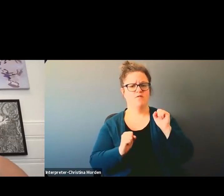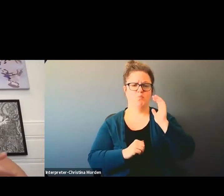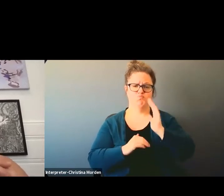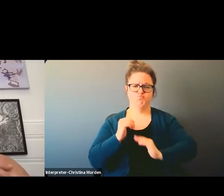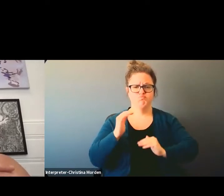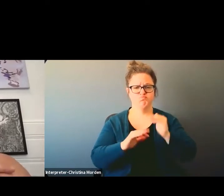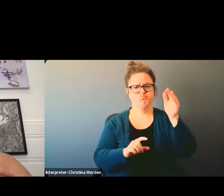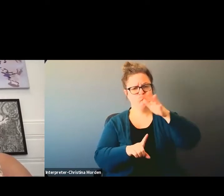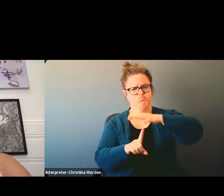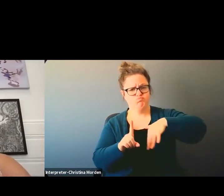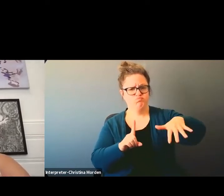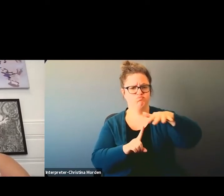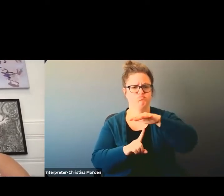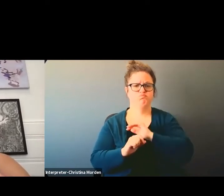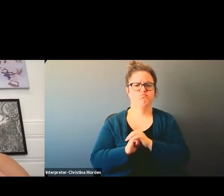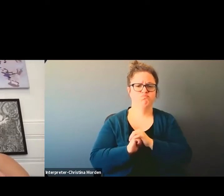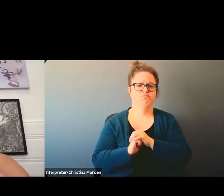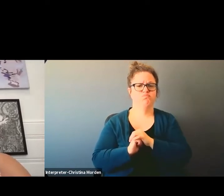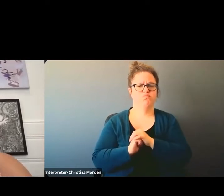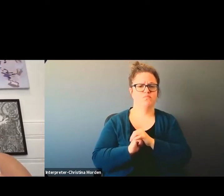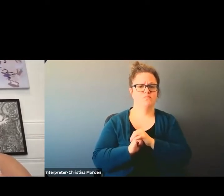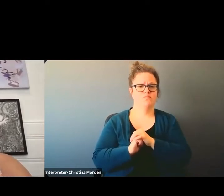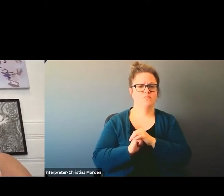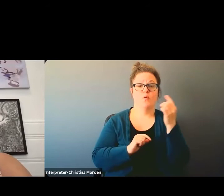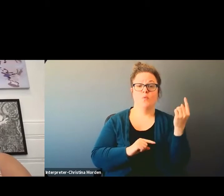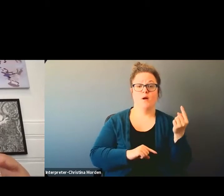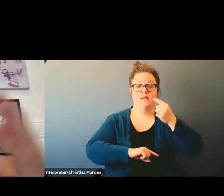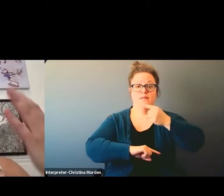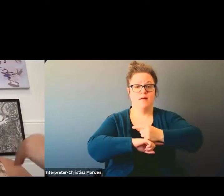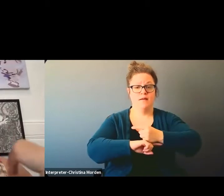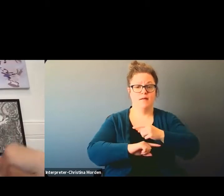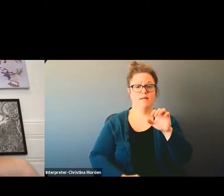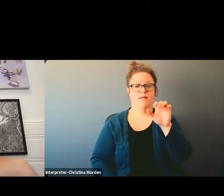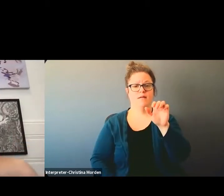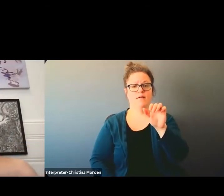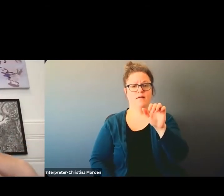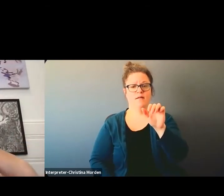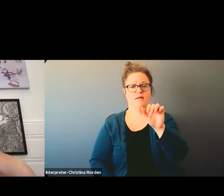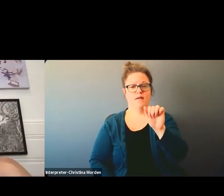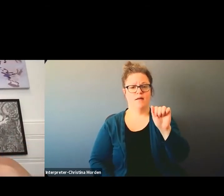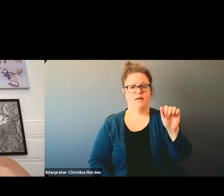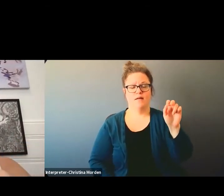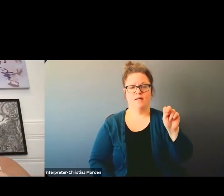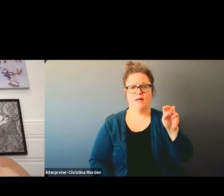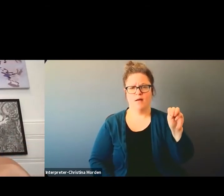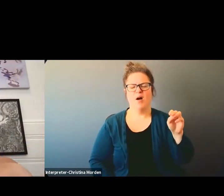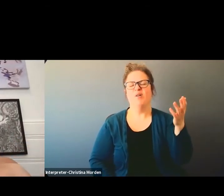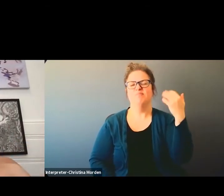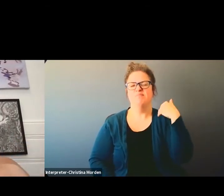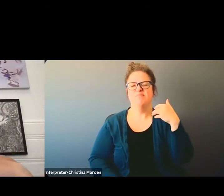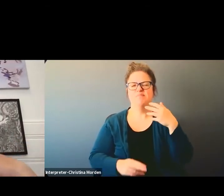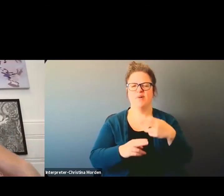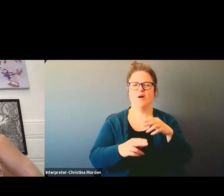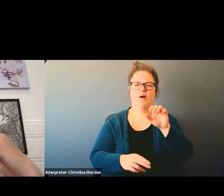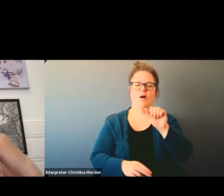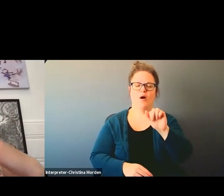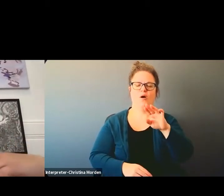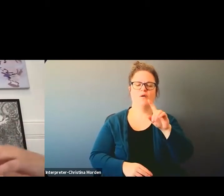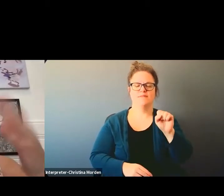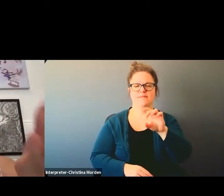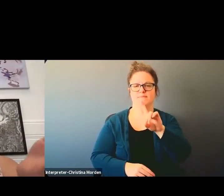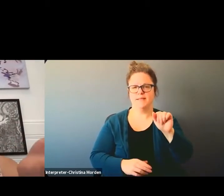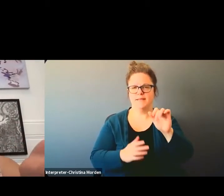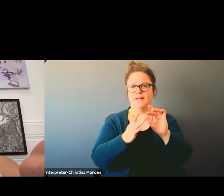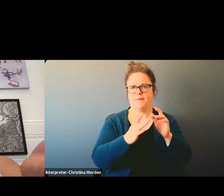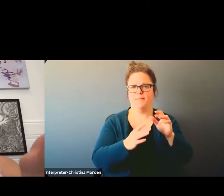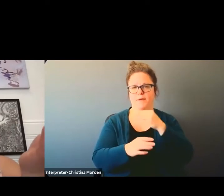environment. And then one day, A&M, back then it was Arts and Disability Network of Manitoba, they